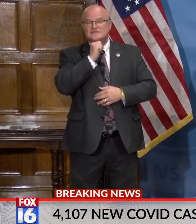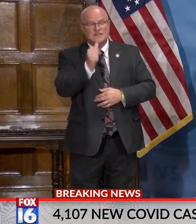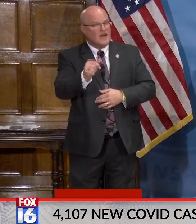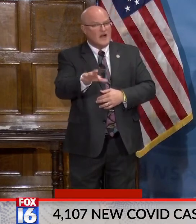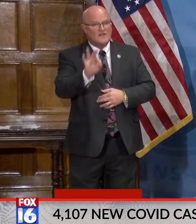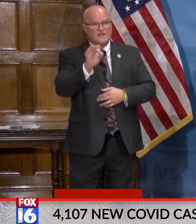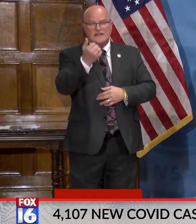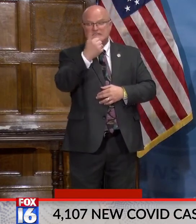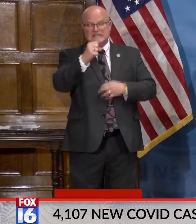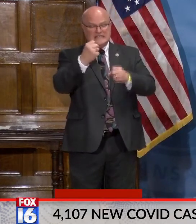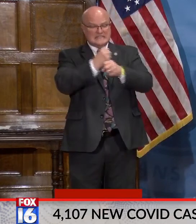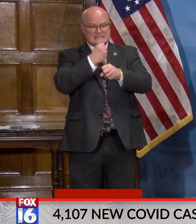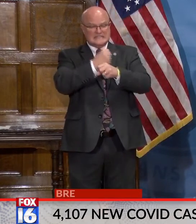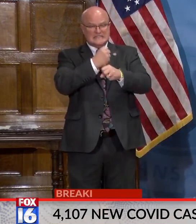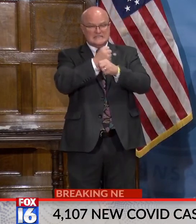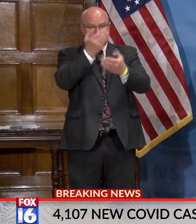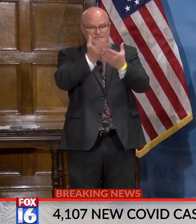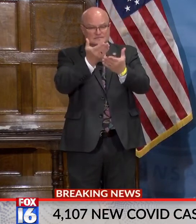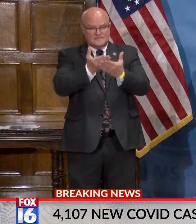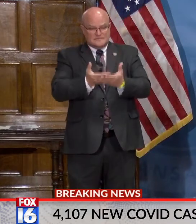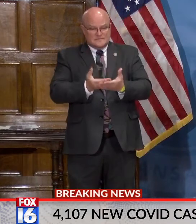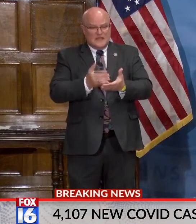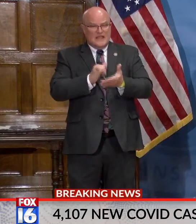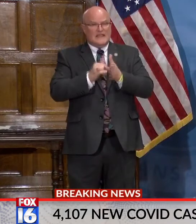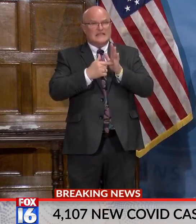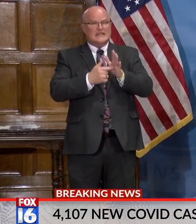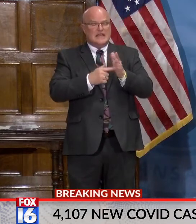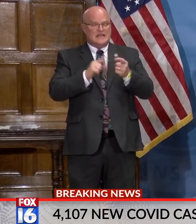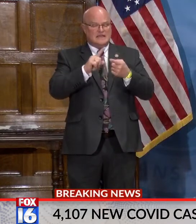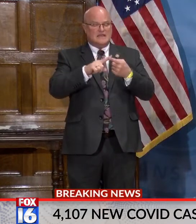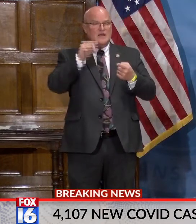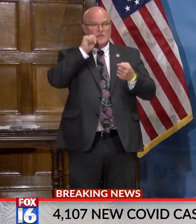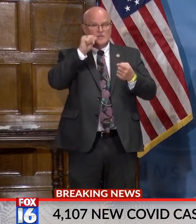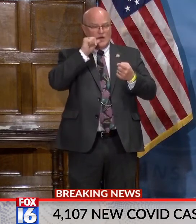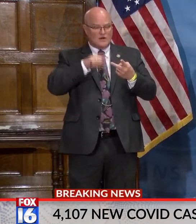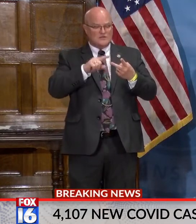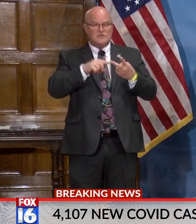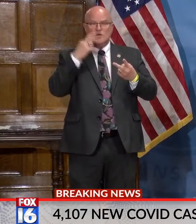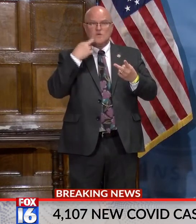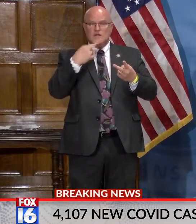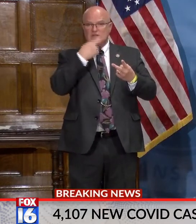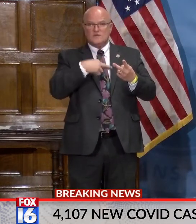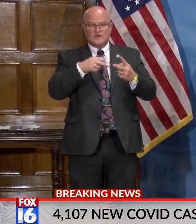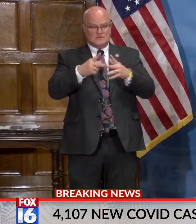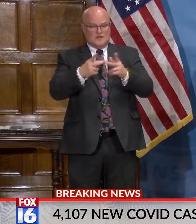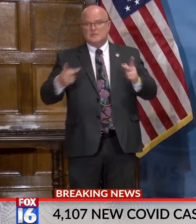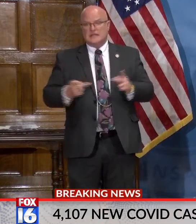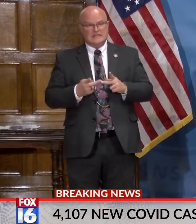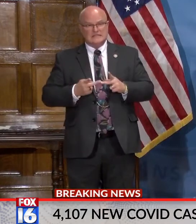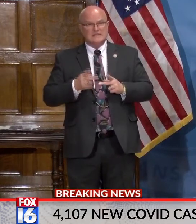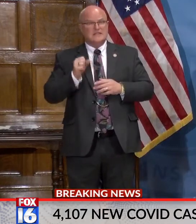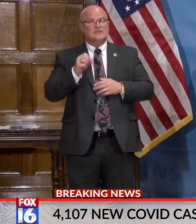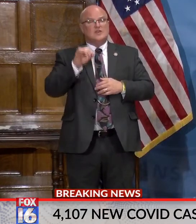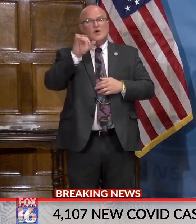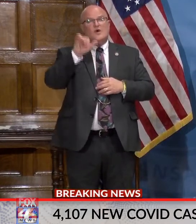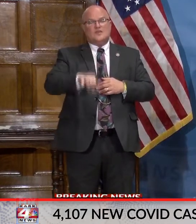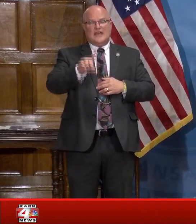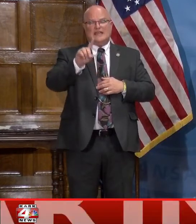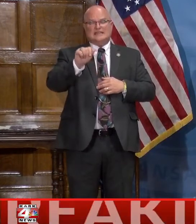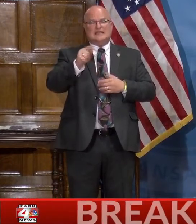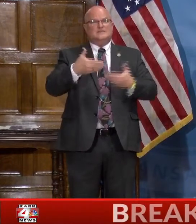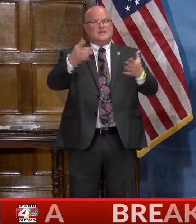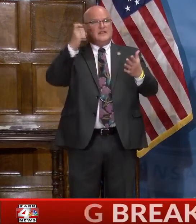any statistical information that indicate that bars, restaurants are the sources. So that data is presented to